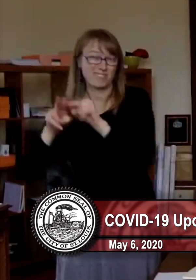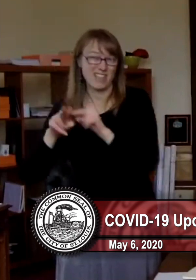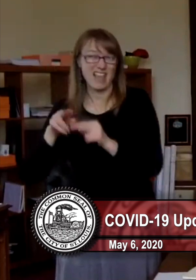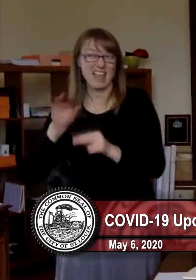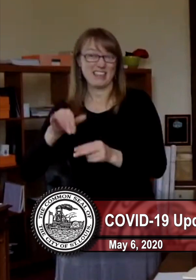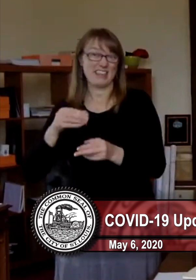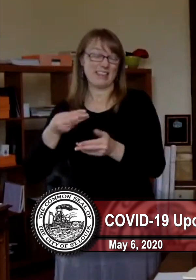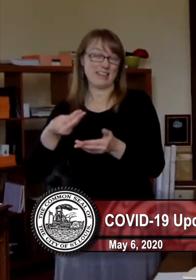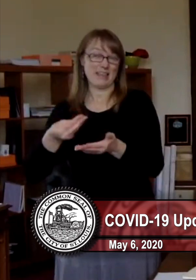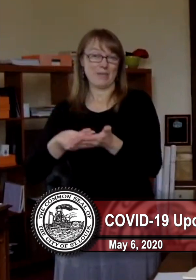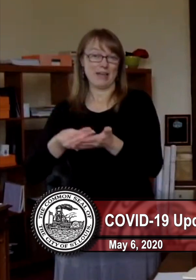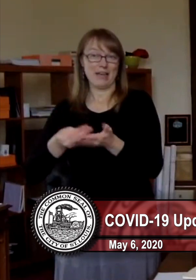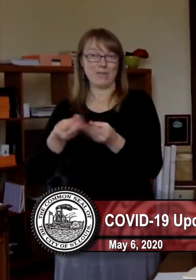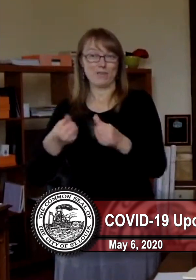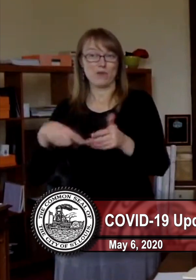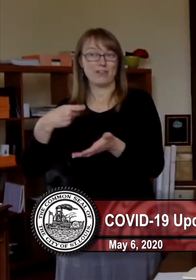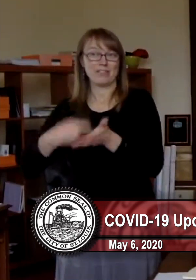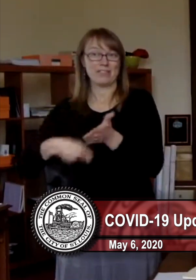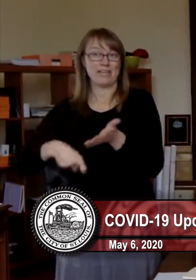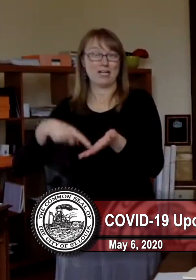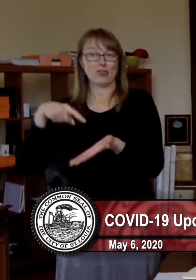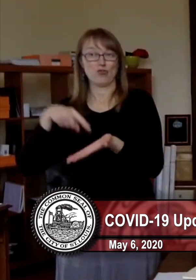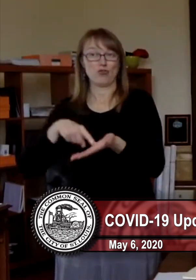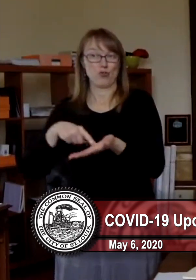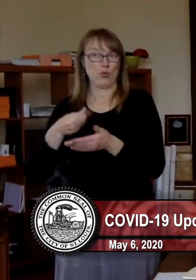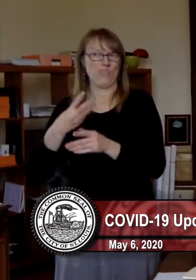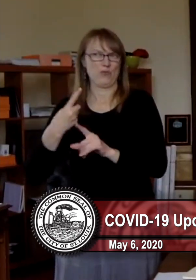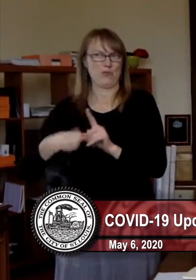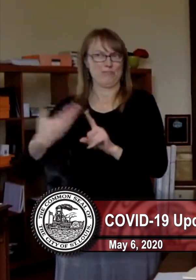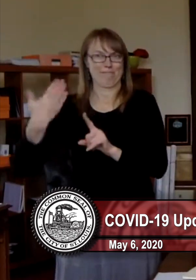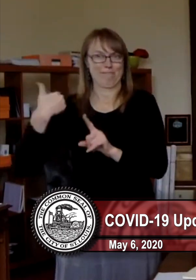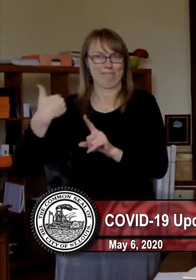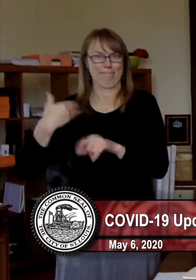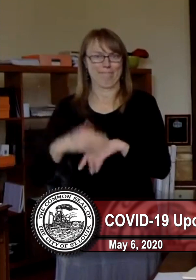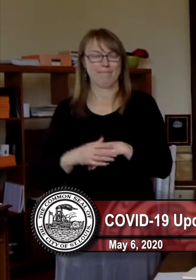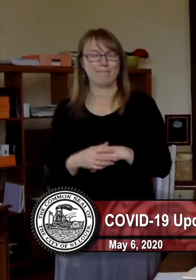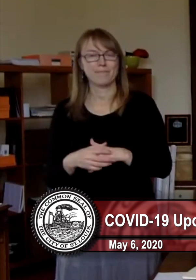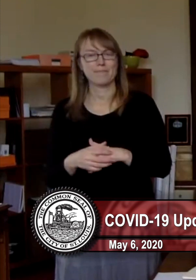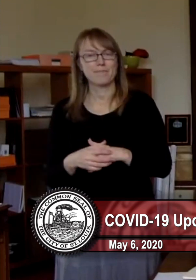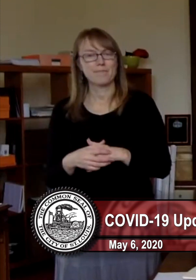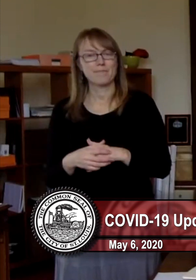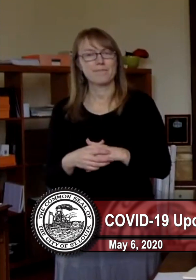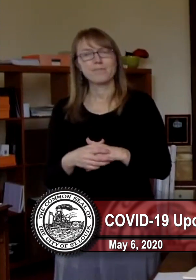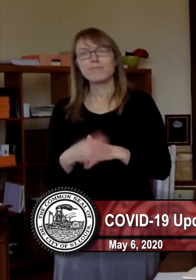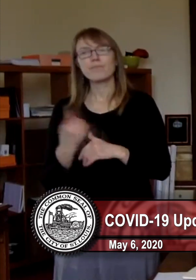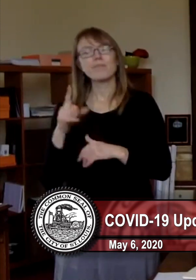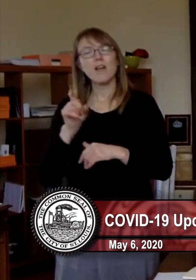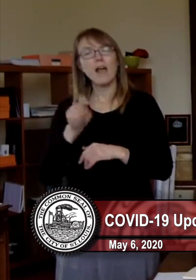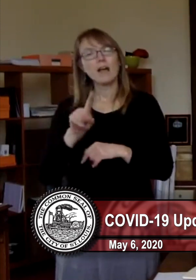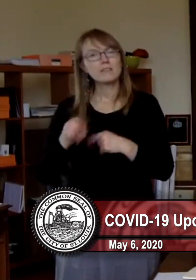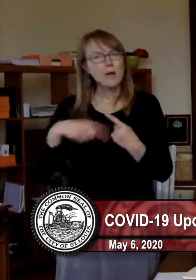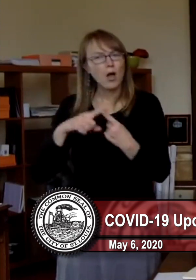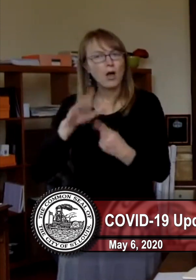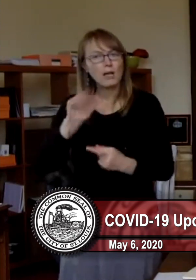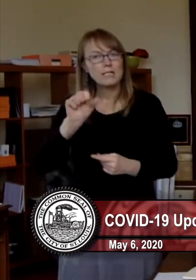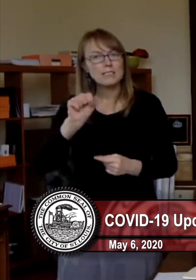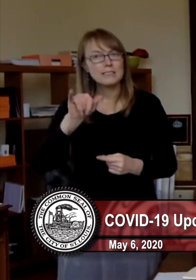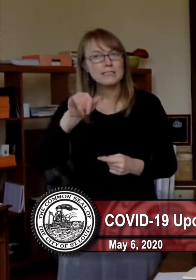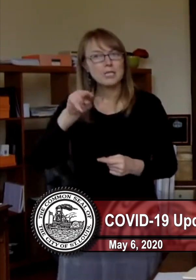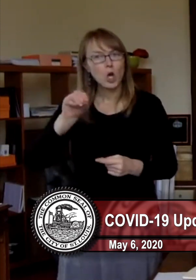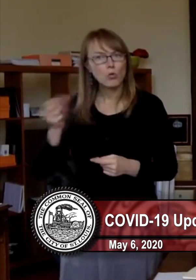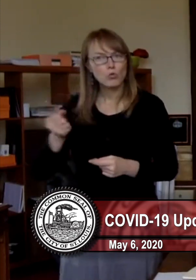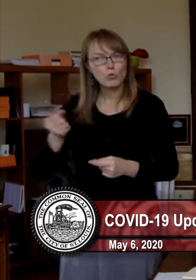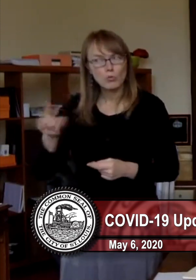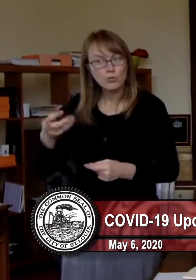people have asked about the status of the casinos in Missouri, Mayor, and when they might be able to reopen. So the casinos are